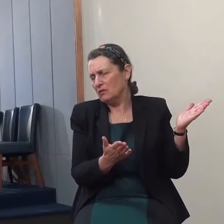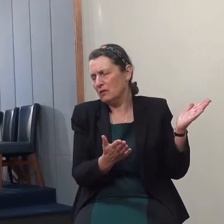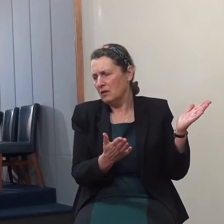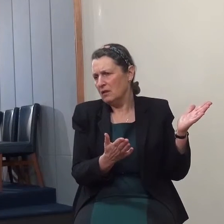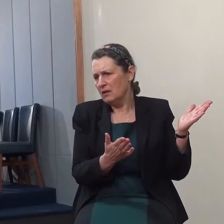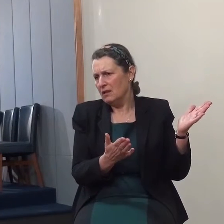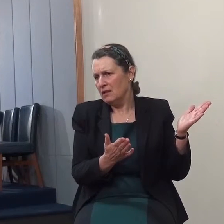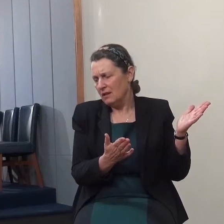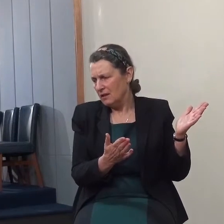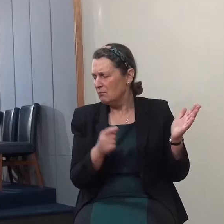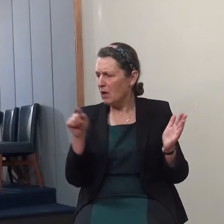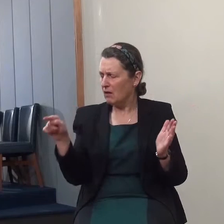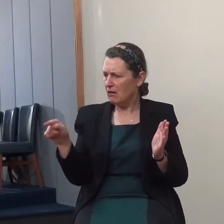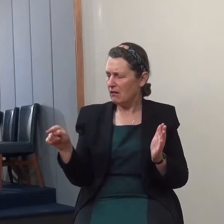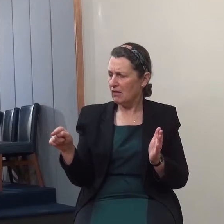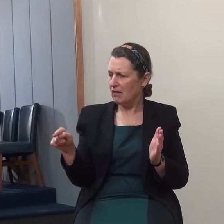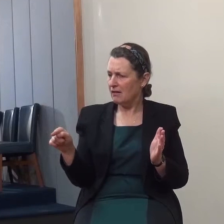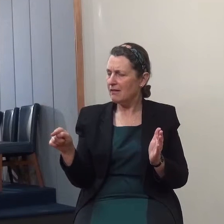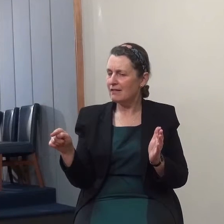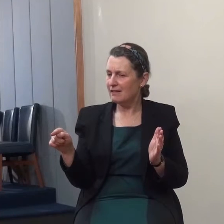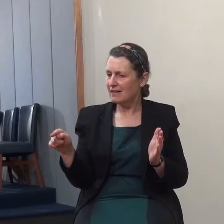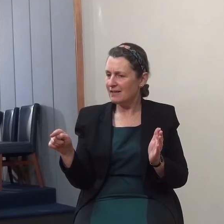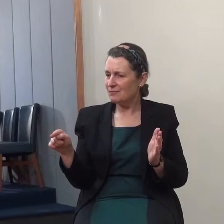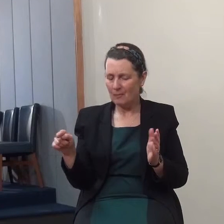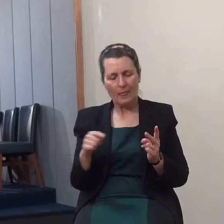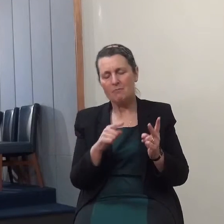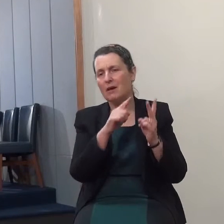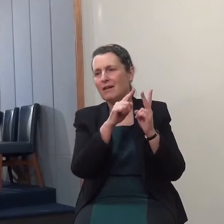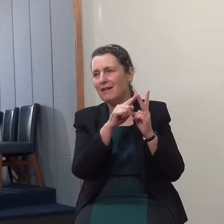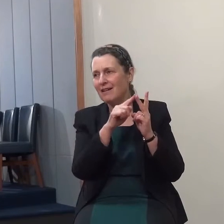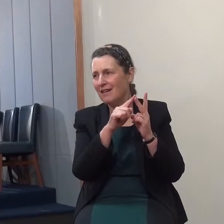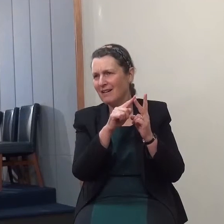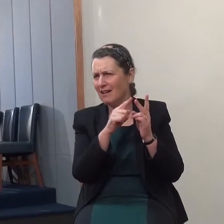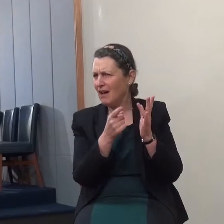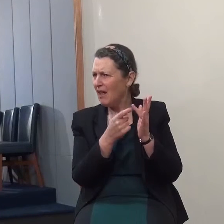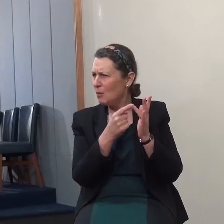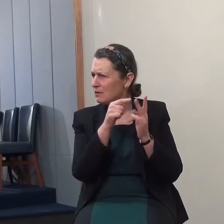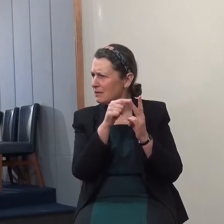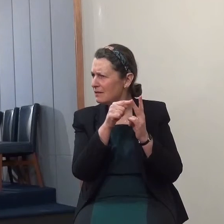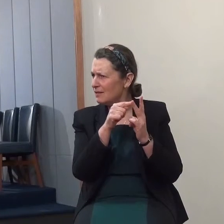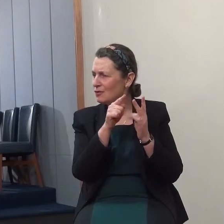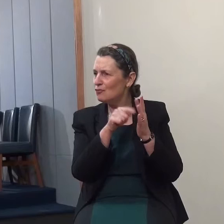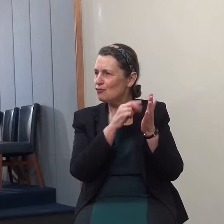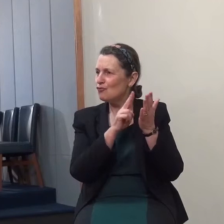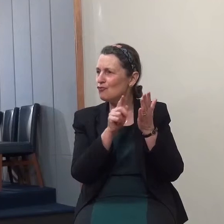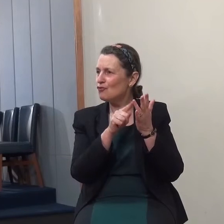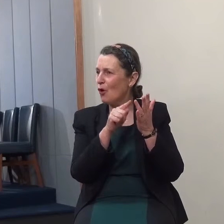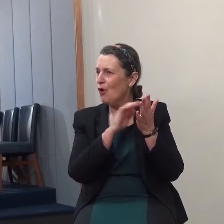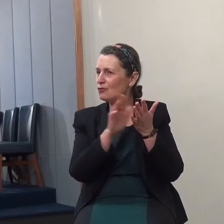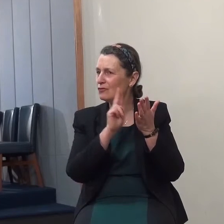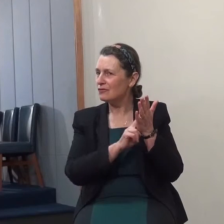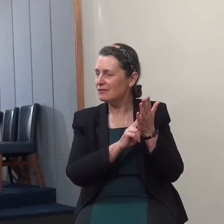probably the disciple John, but he isn't named, and that's customary for John in his gospel, never to name